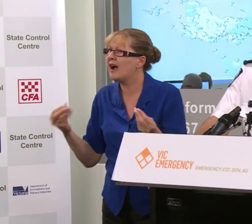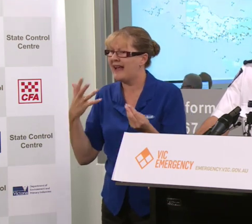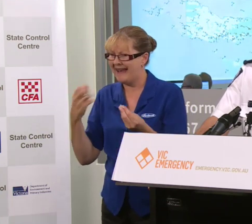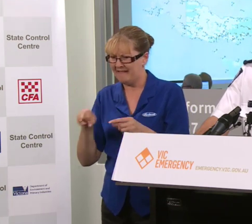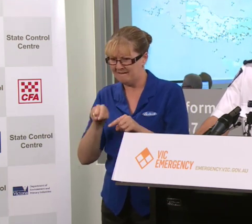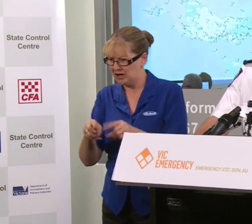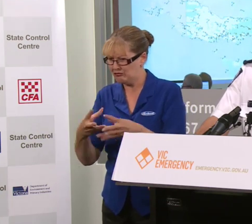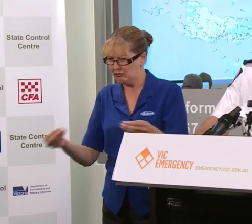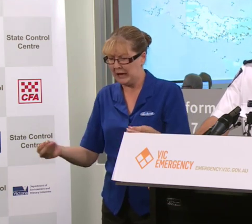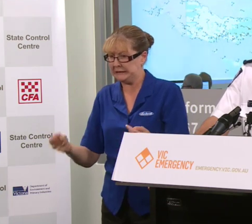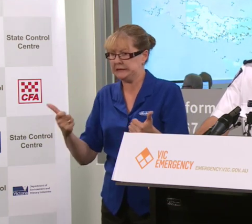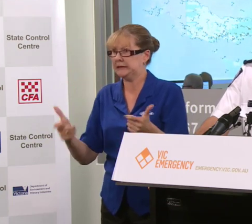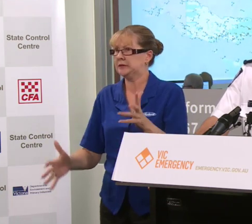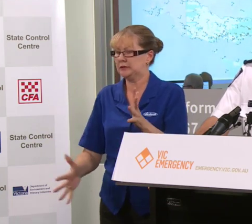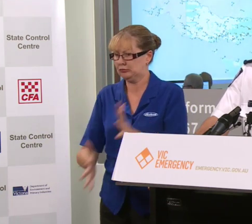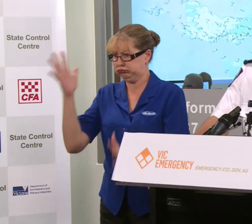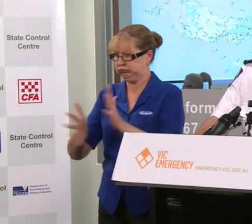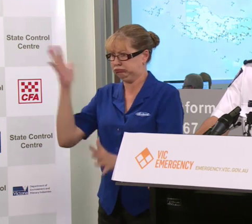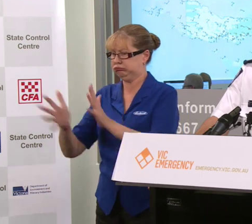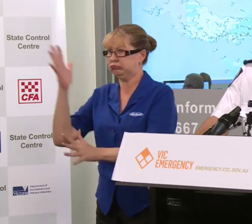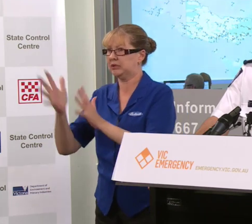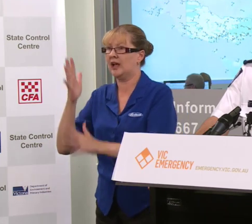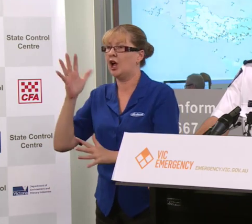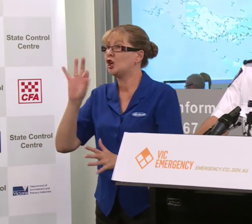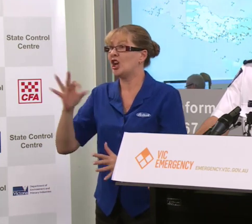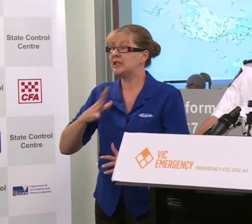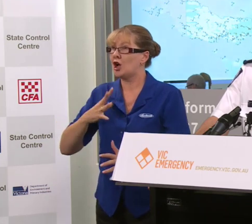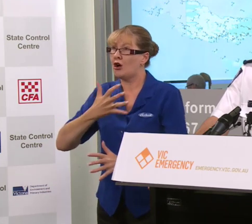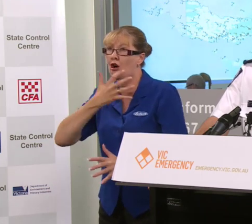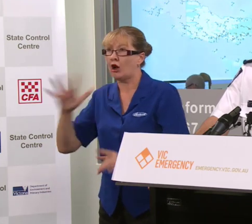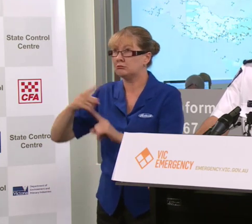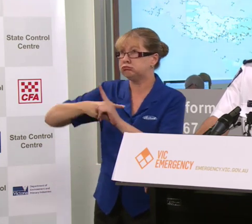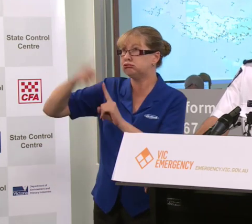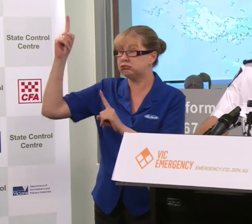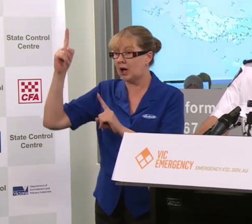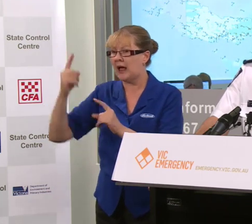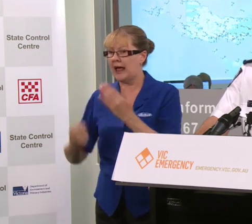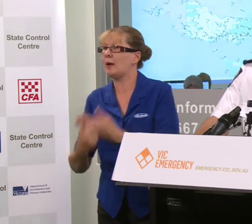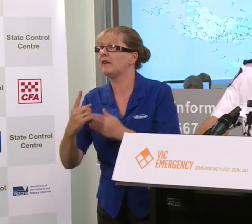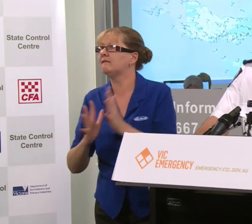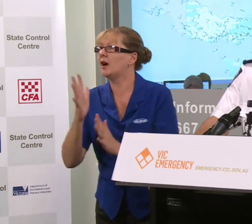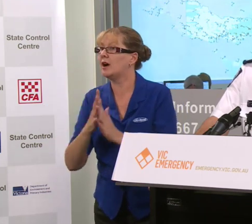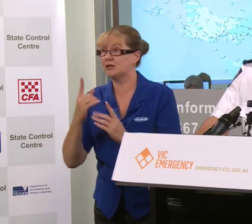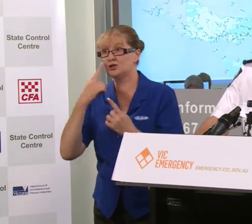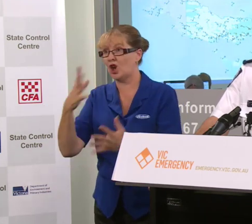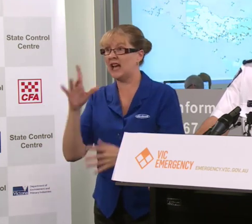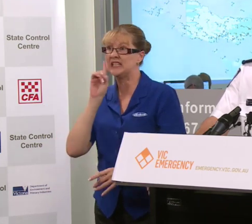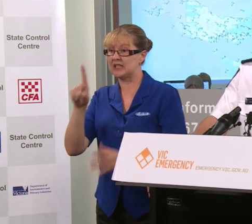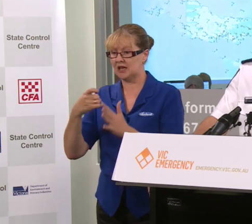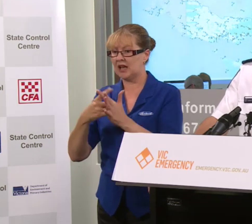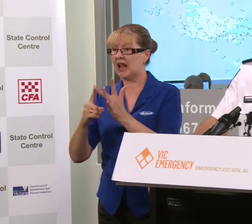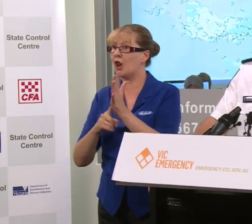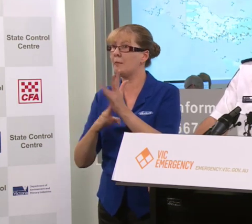to burn, and we don't need all of those factors to see an intense fire. I think approved it yesterday, at Kilmore. We were in